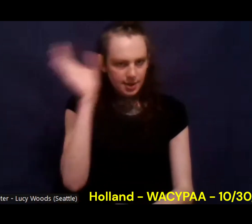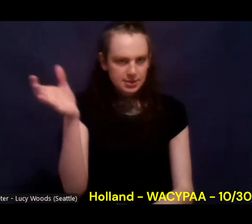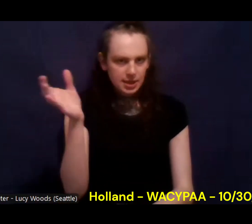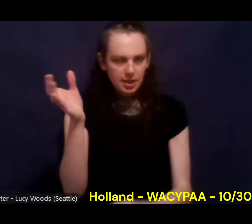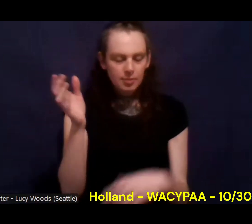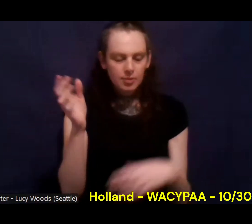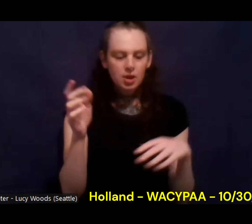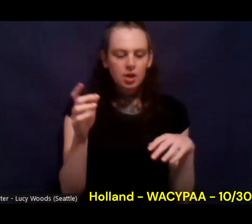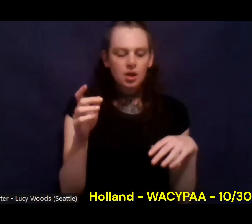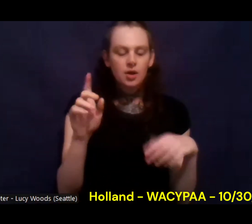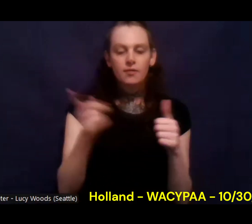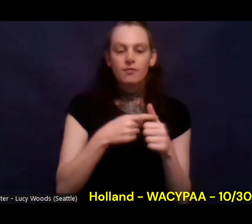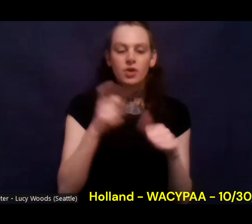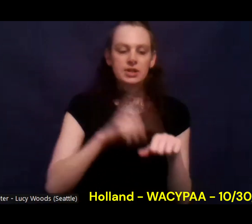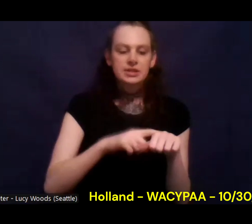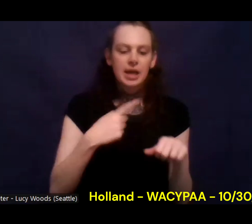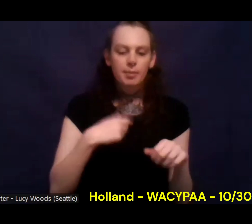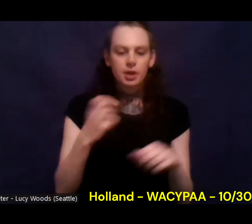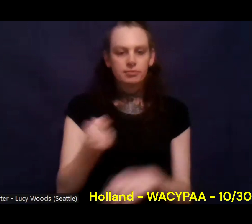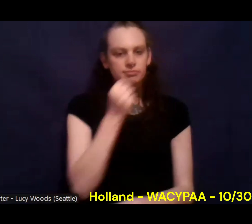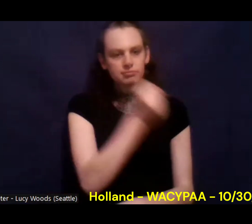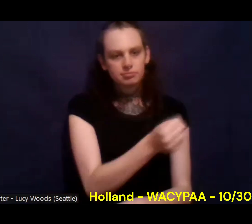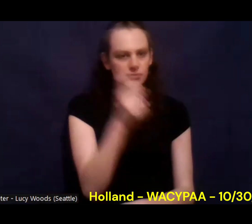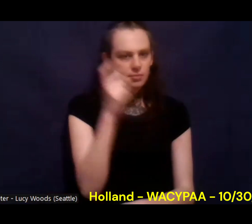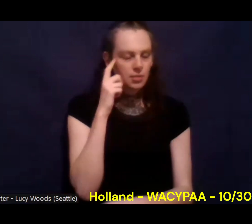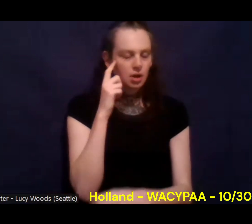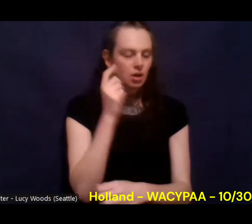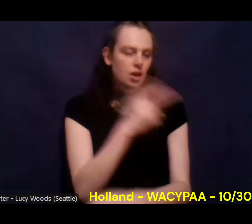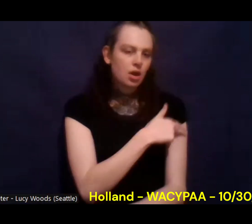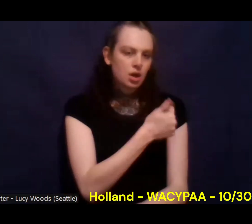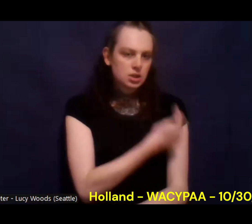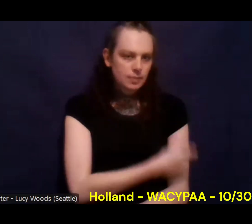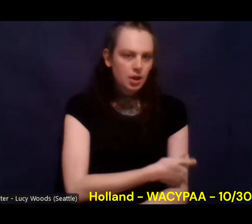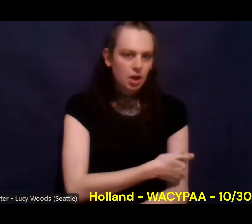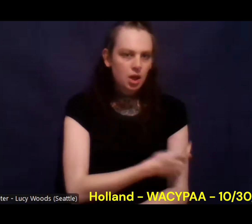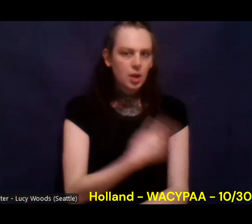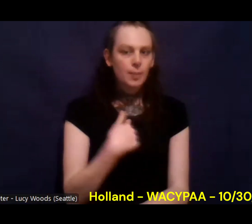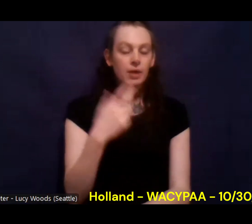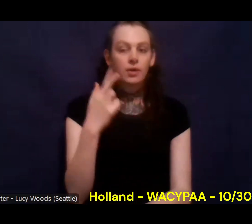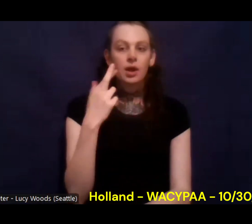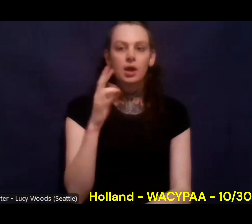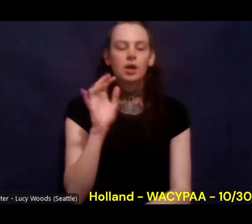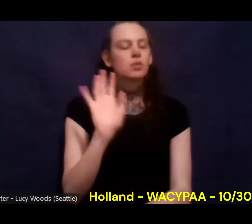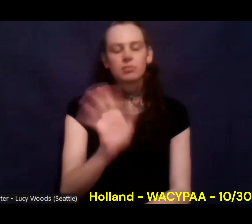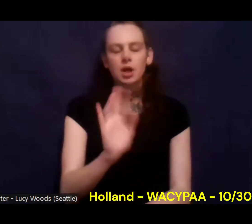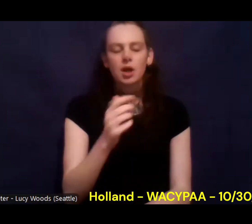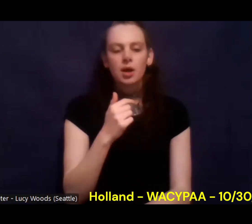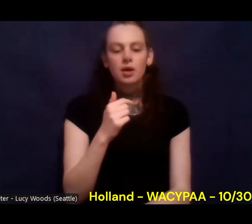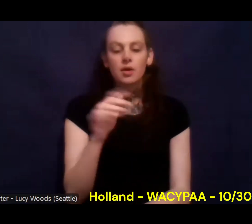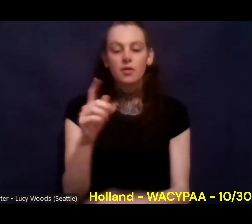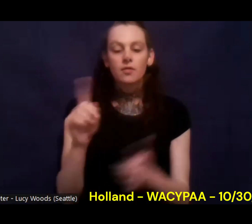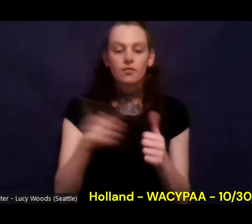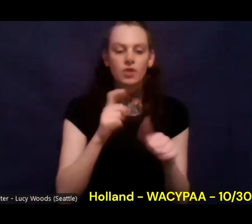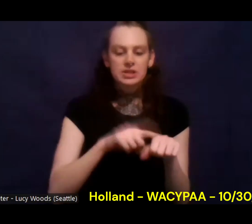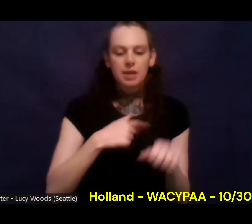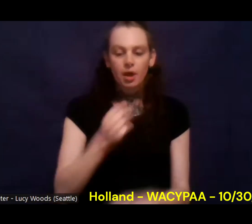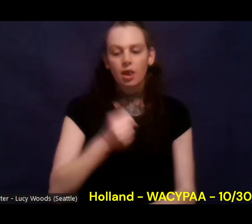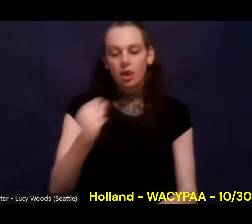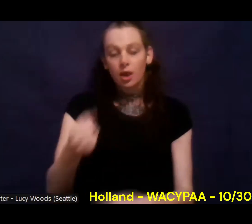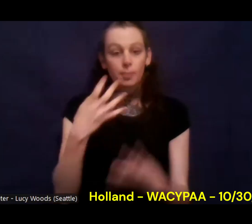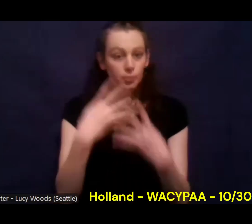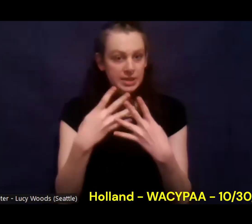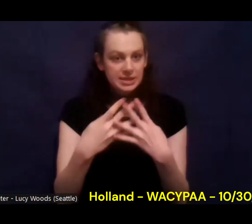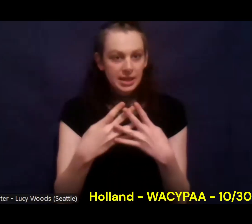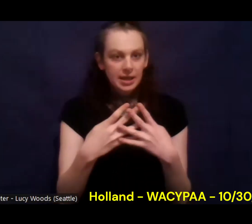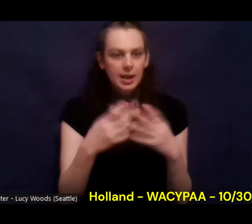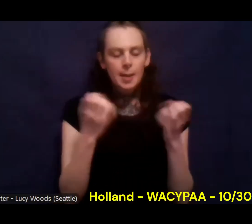for the first time, that was the first time I realized that like a lot of people in prison were talking about like when I get out of here, I want to like